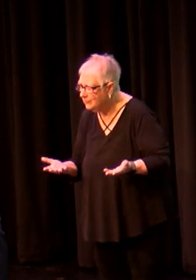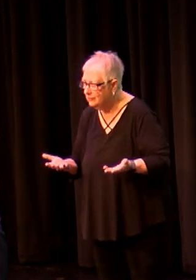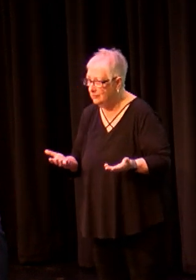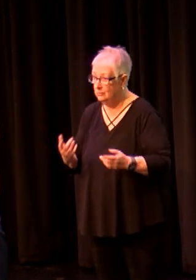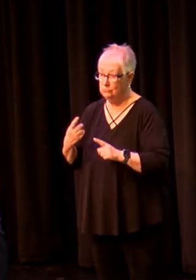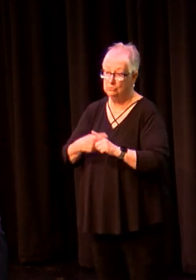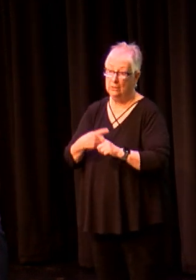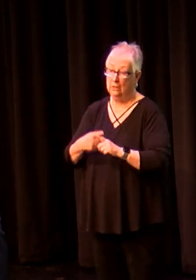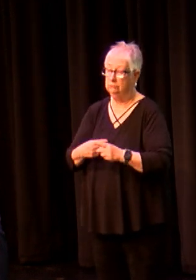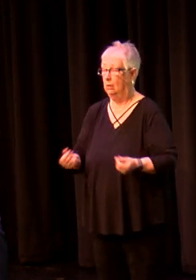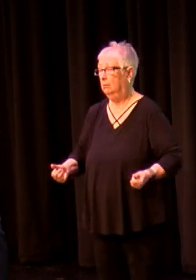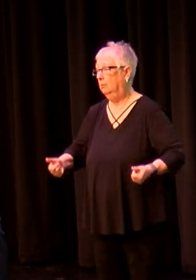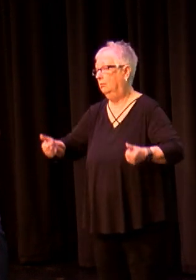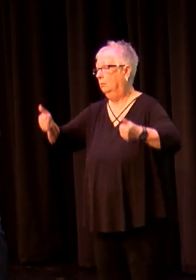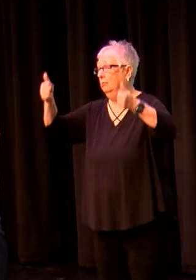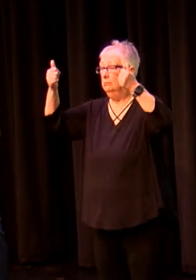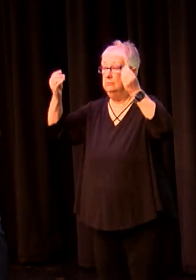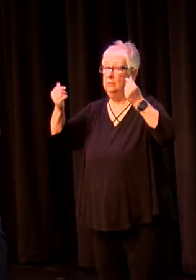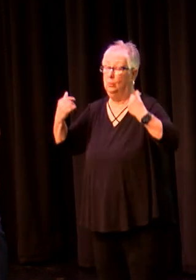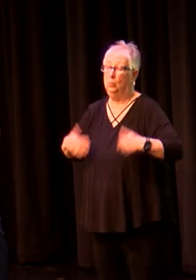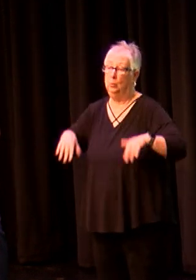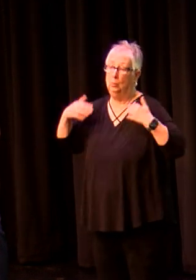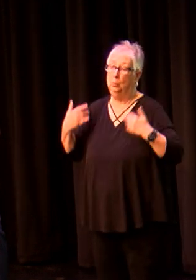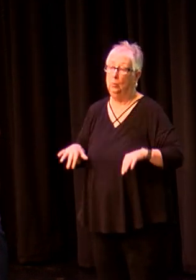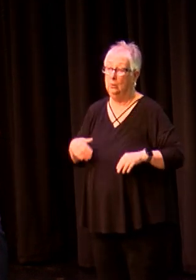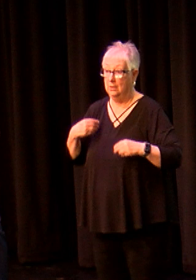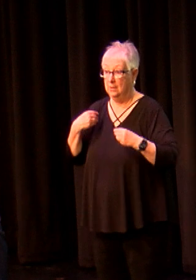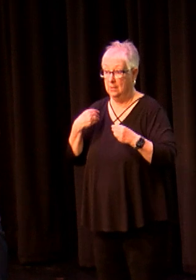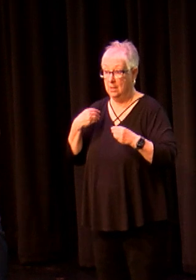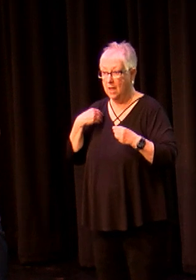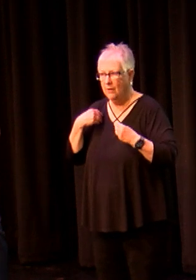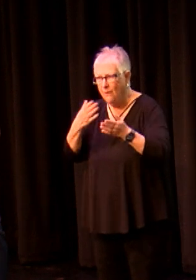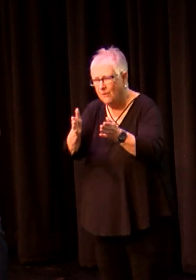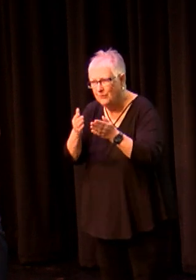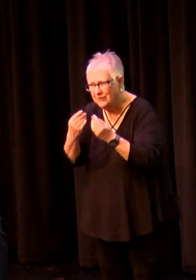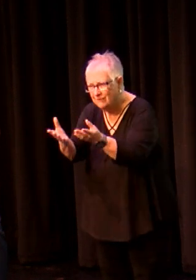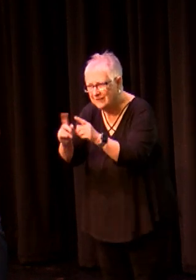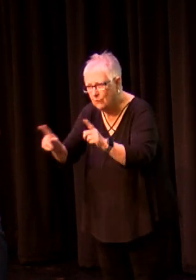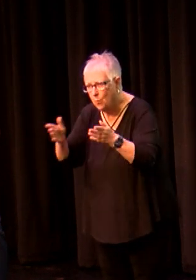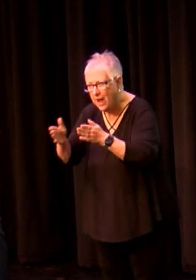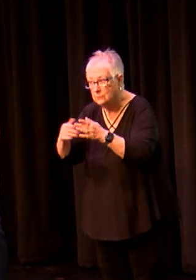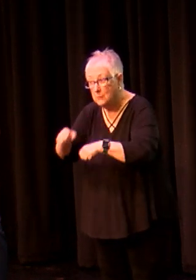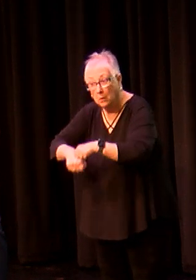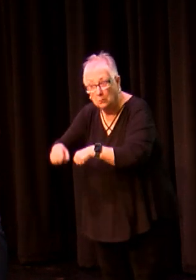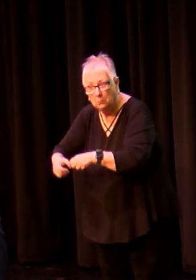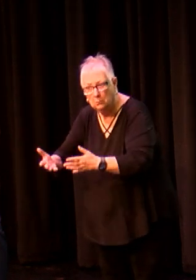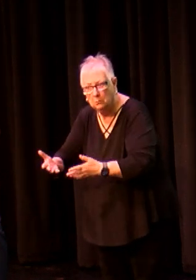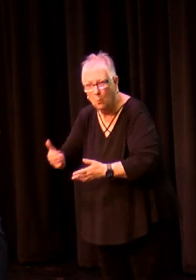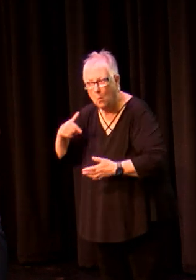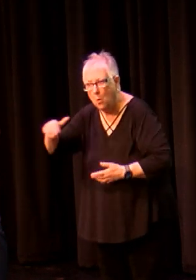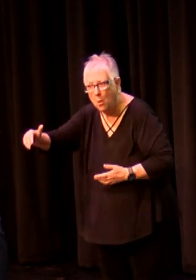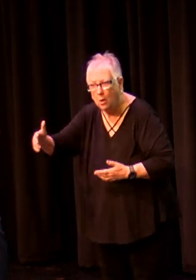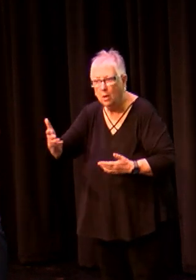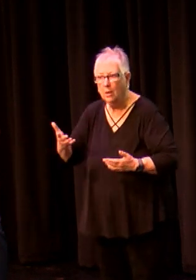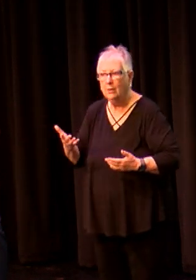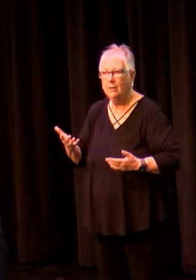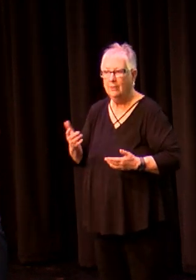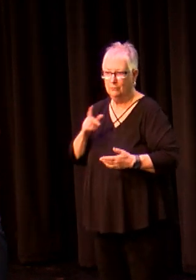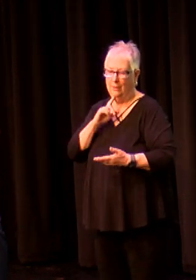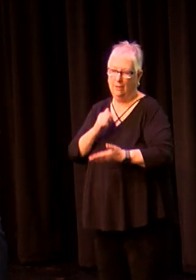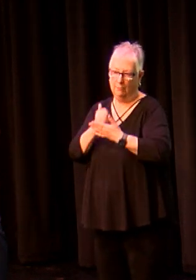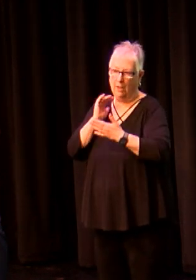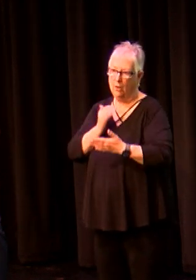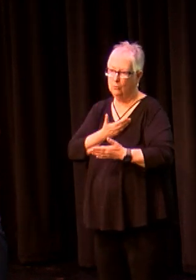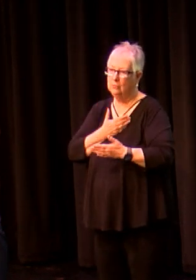people alternate, safe, reliable avenues to ride their bike or walk will truly help our community. The Planning